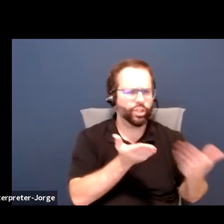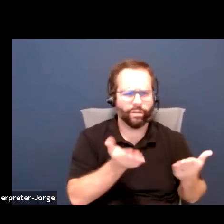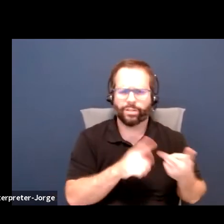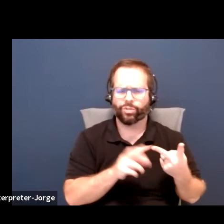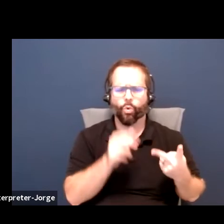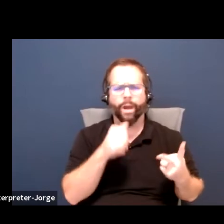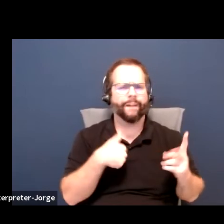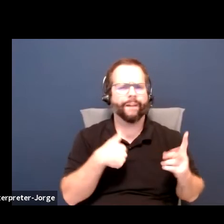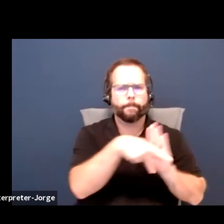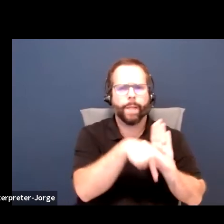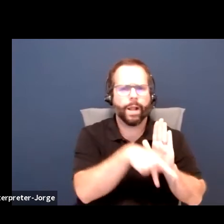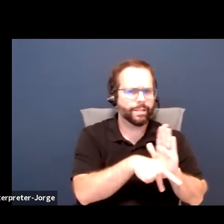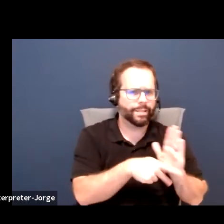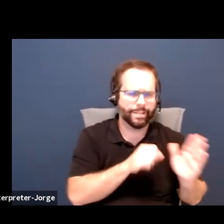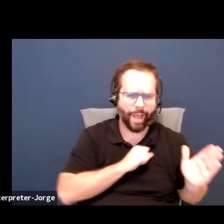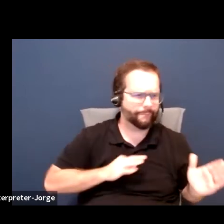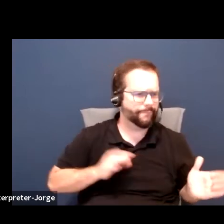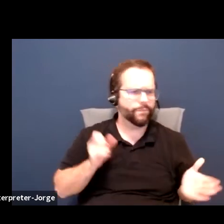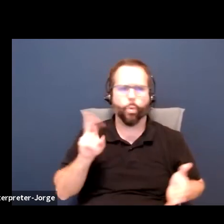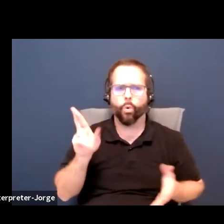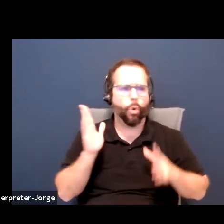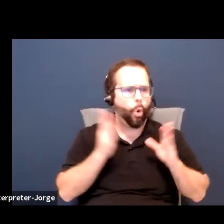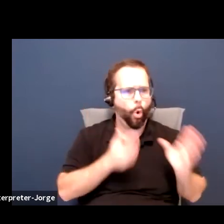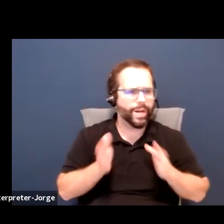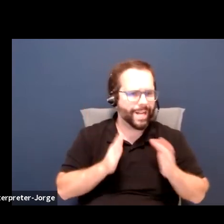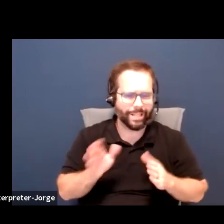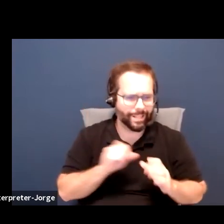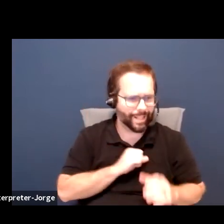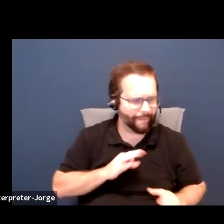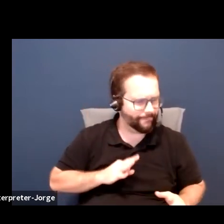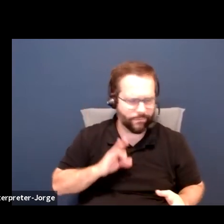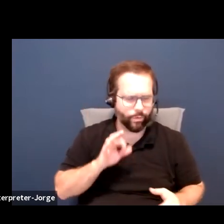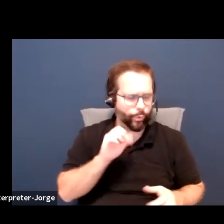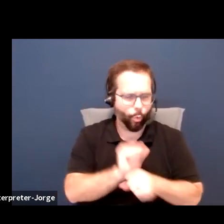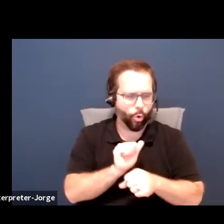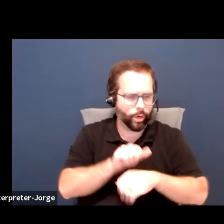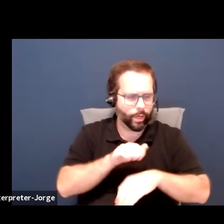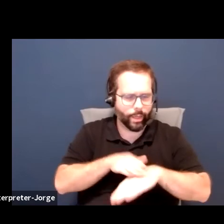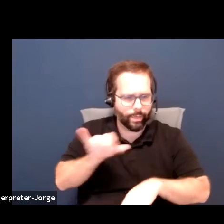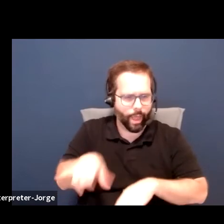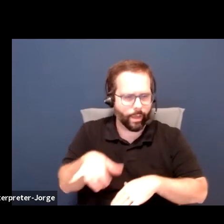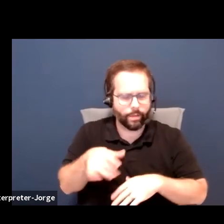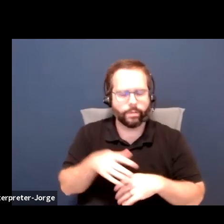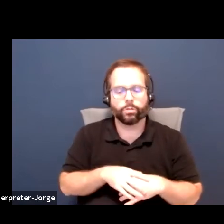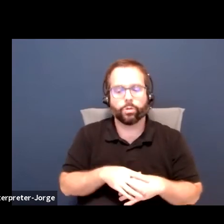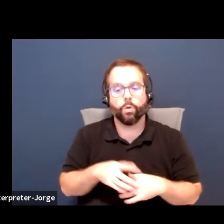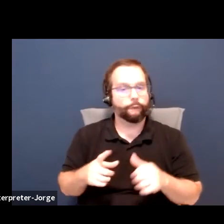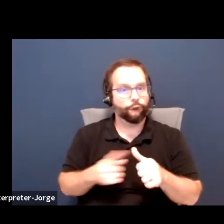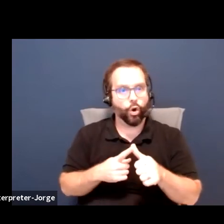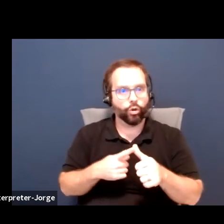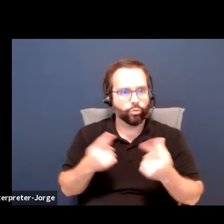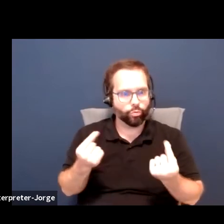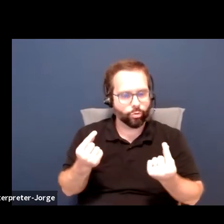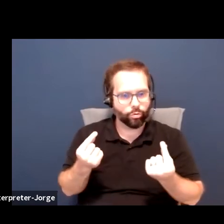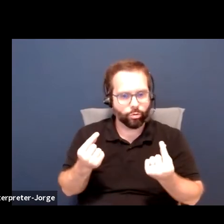or community organizing staff who are working specifically in that area. So one of the first things in the implementation plan is find